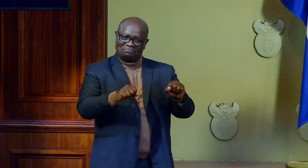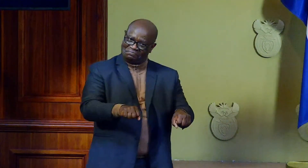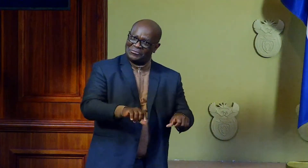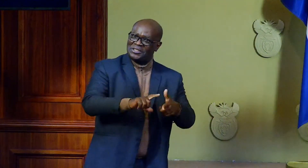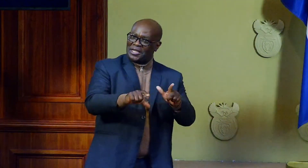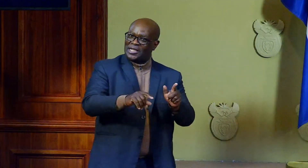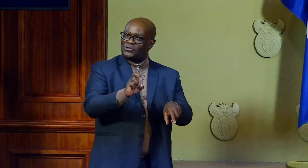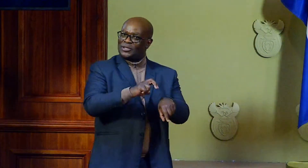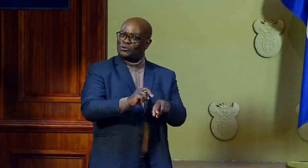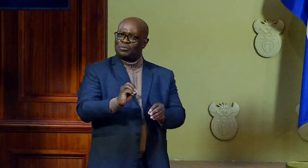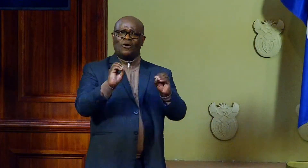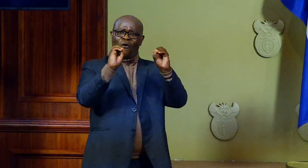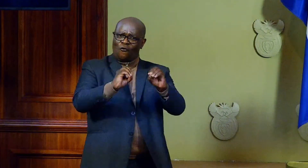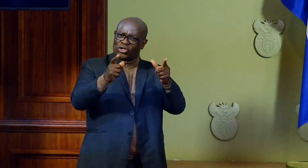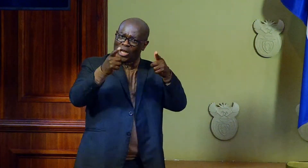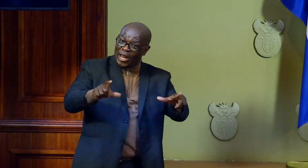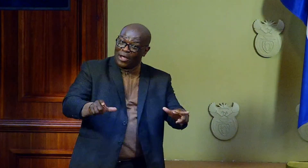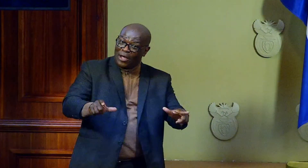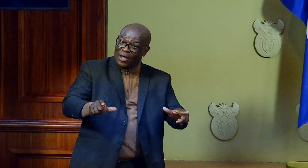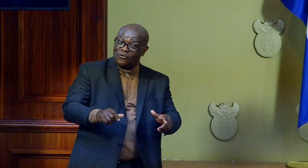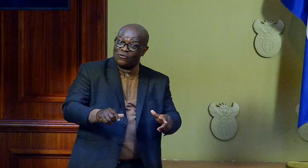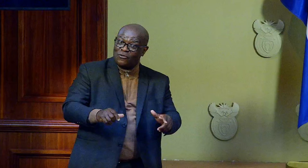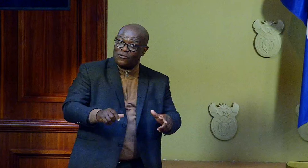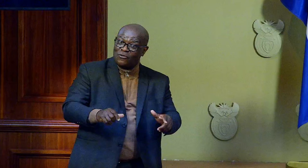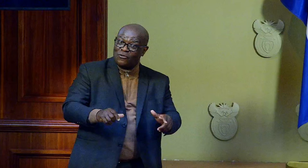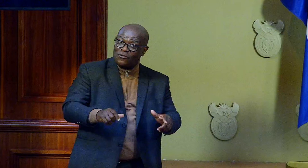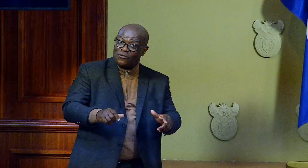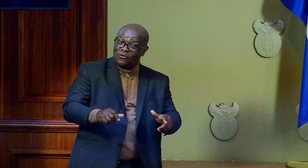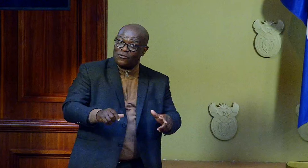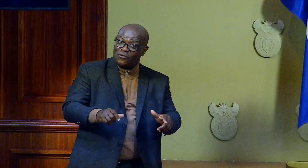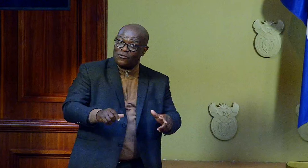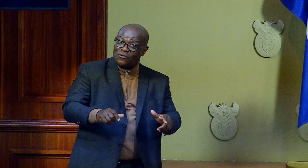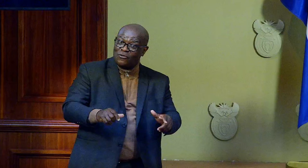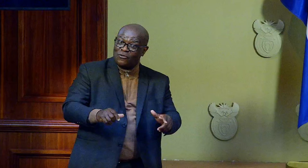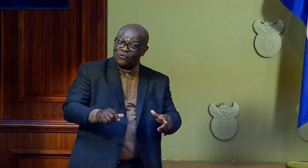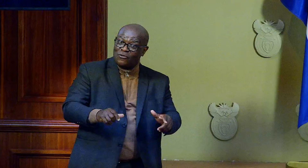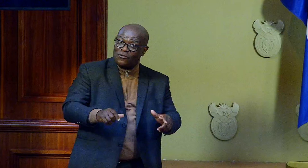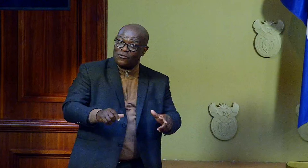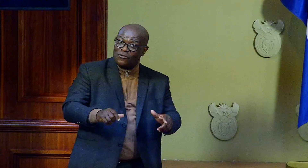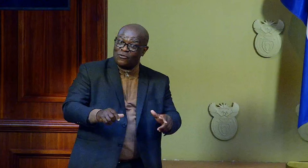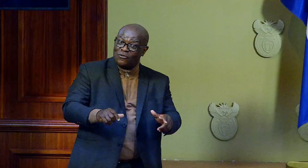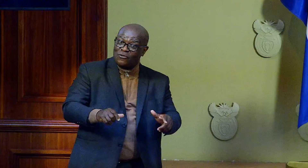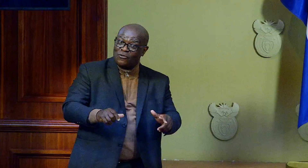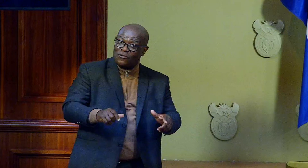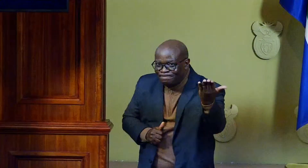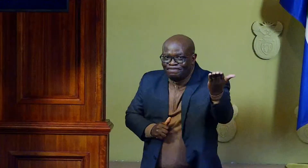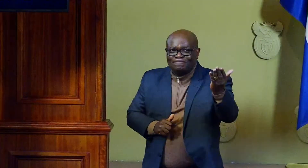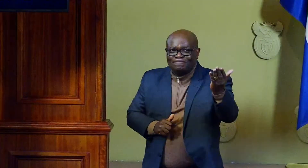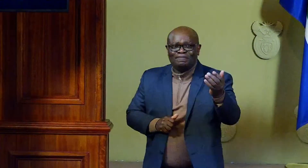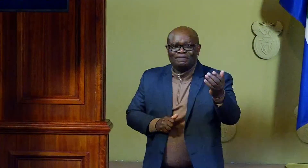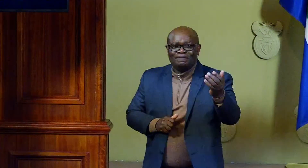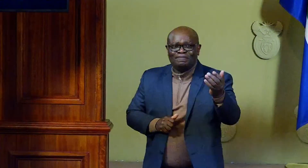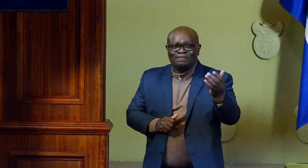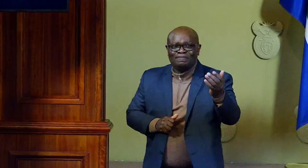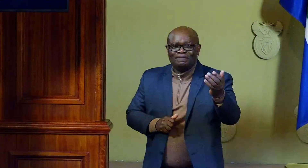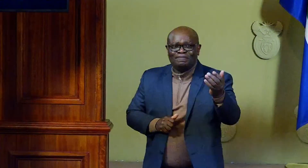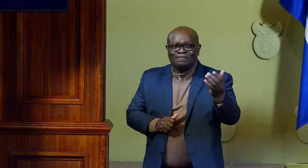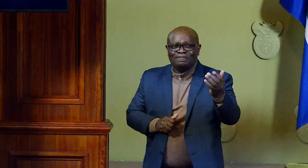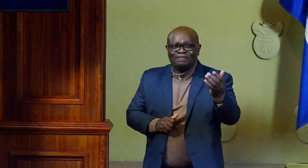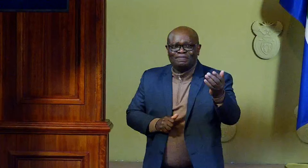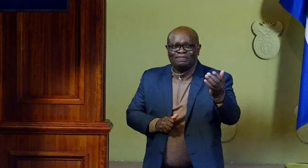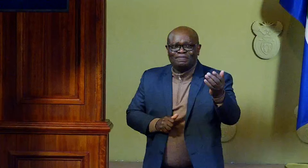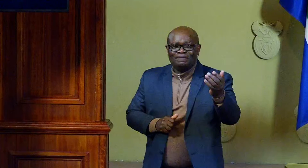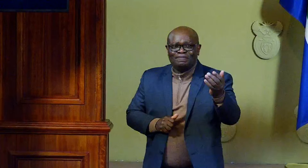here just to see that sign language needs to be an official language. And we then made submission to